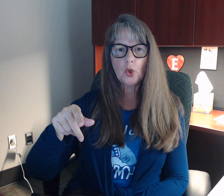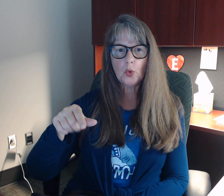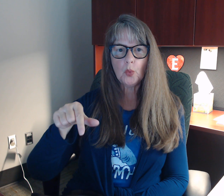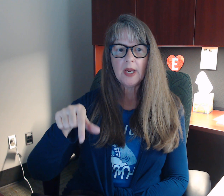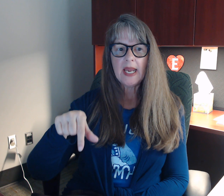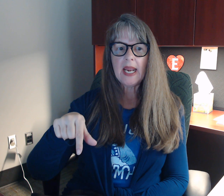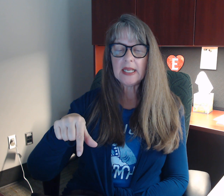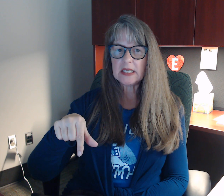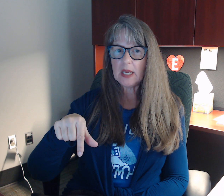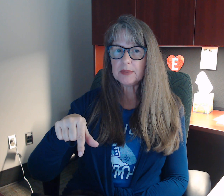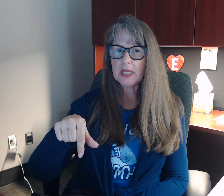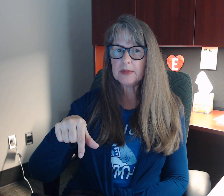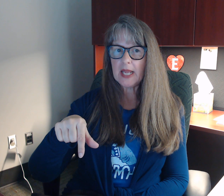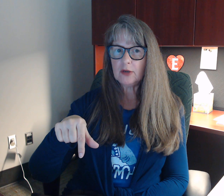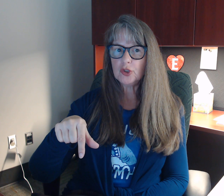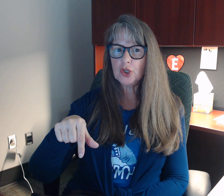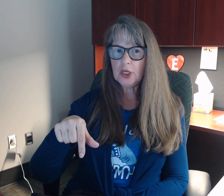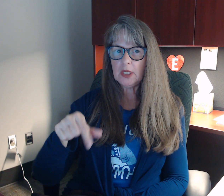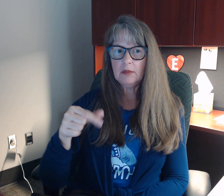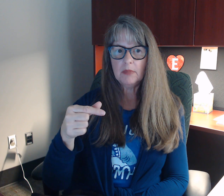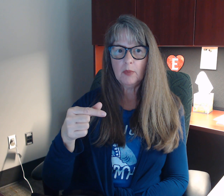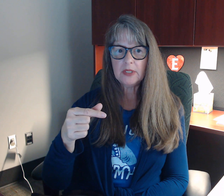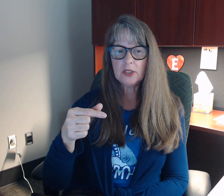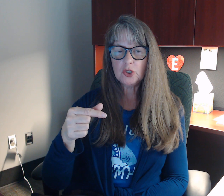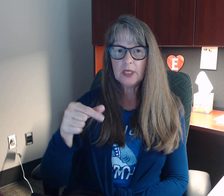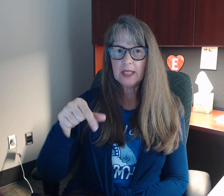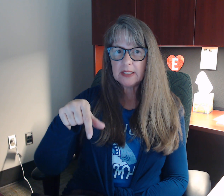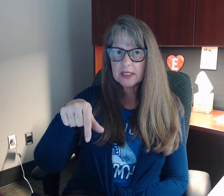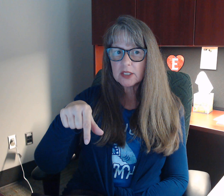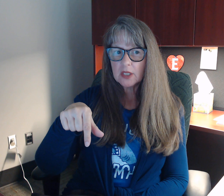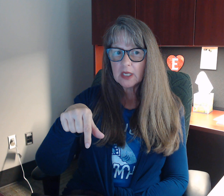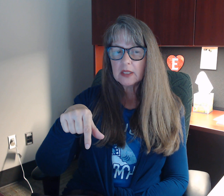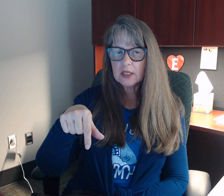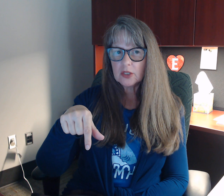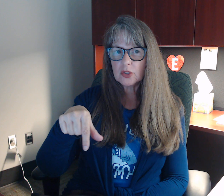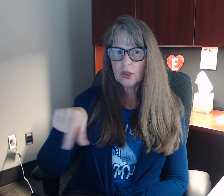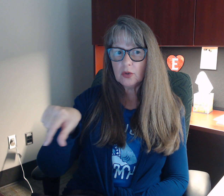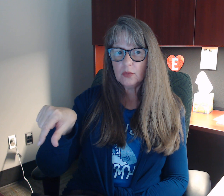Q, it is an upside down G. Remember we did G like this? This is Q.